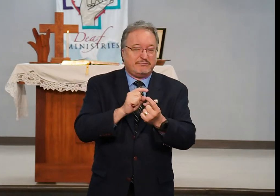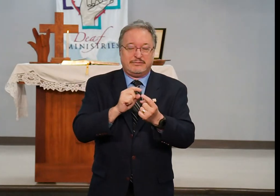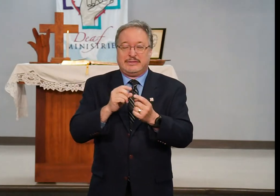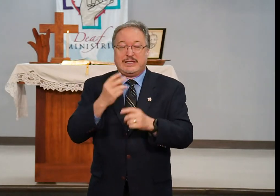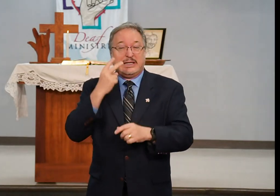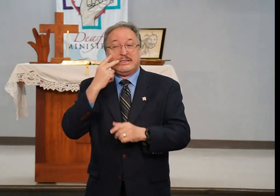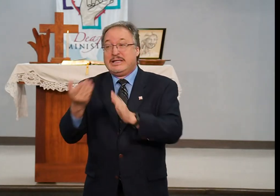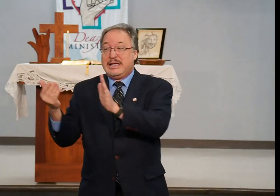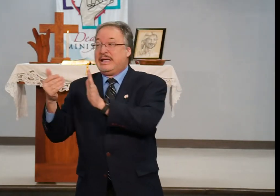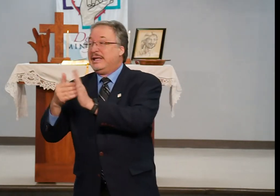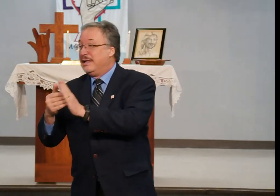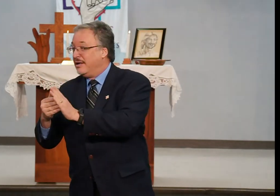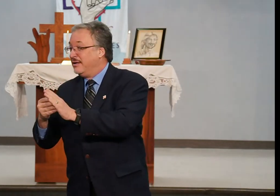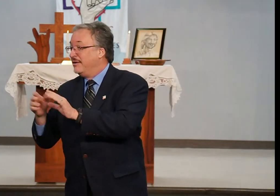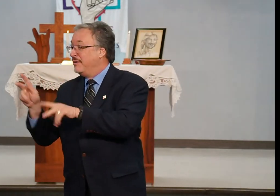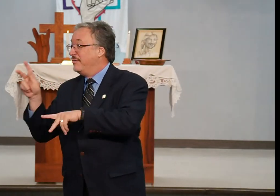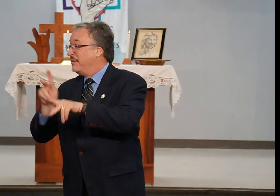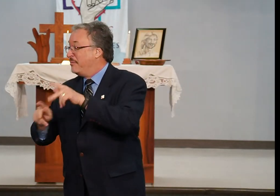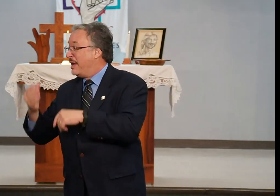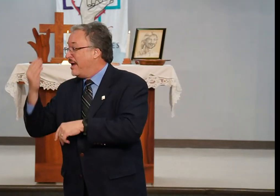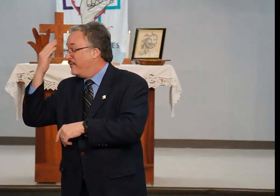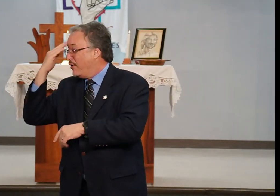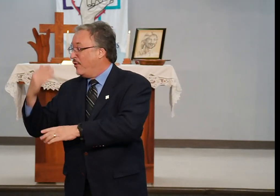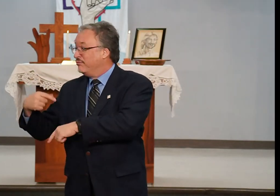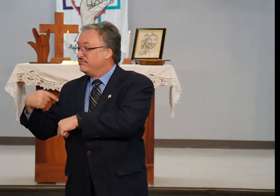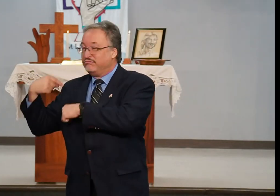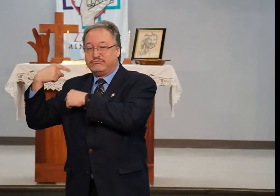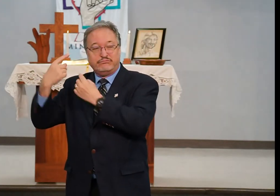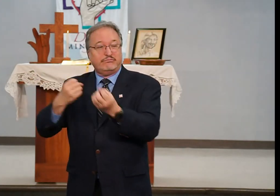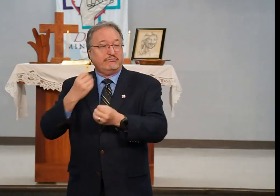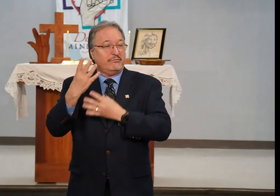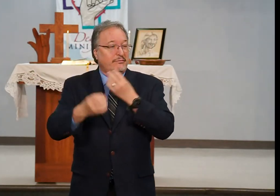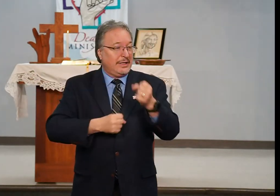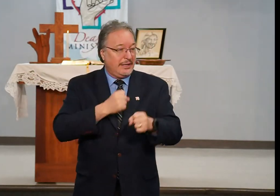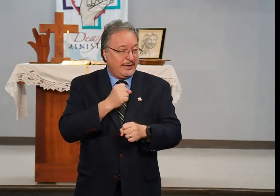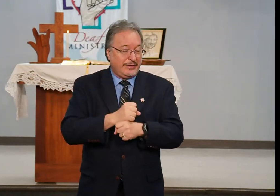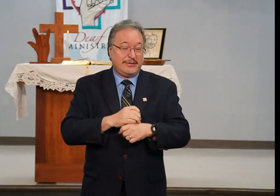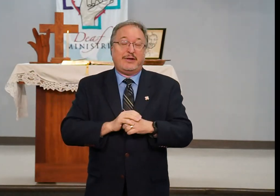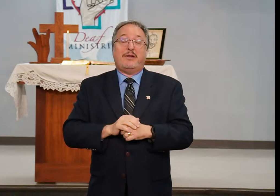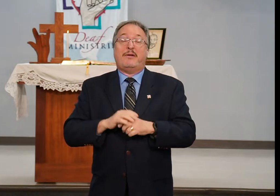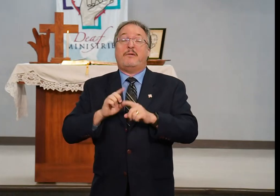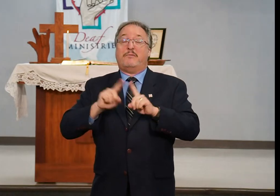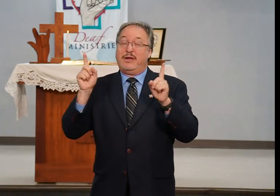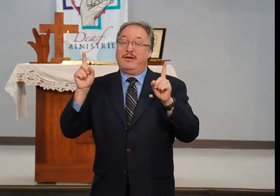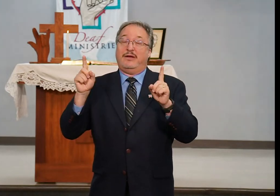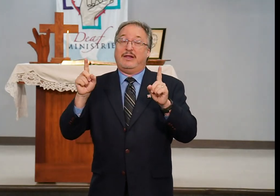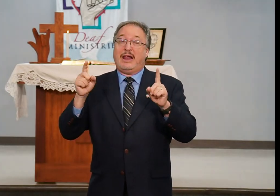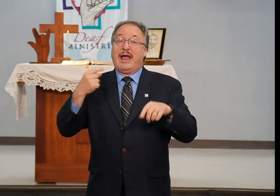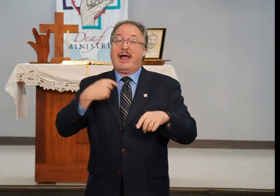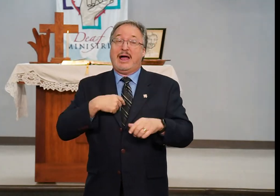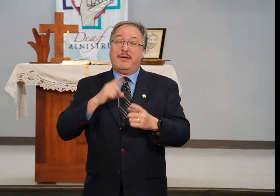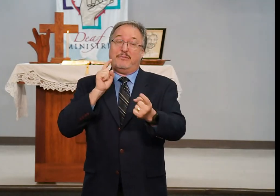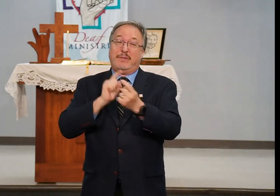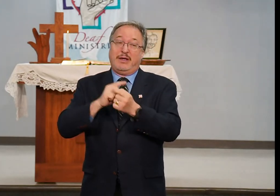I had the opportunity to meet and old and new friends and some people that I've not seen for